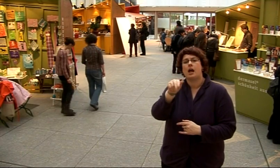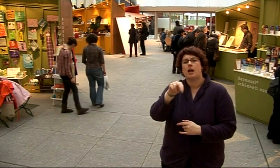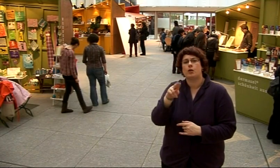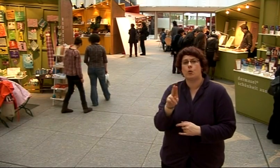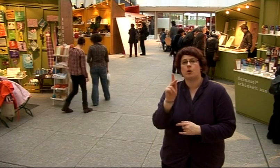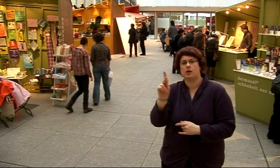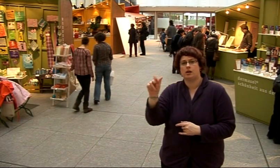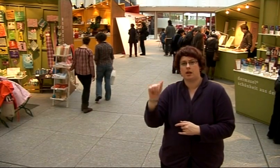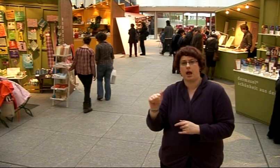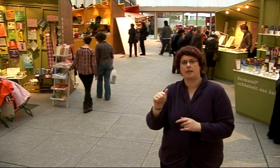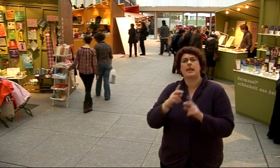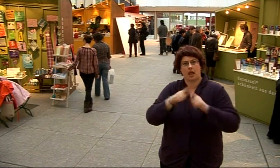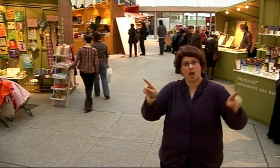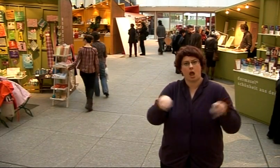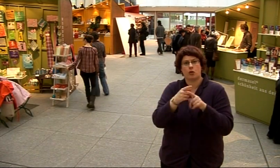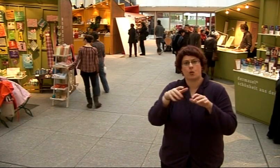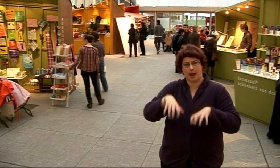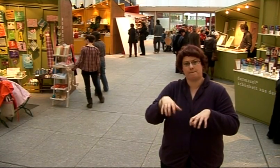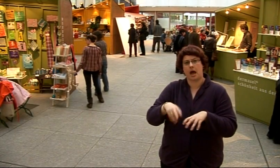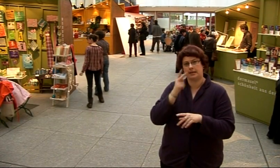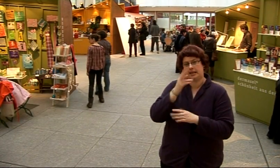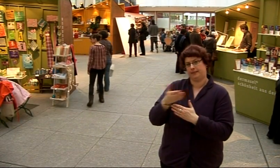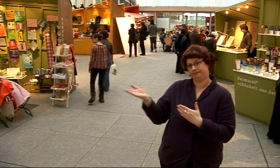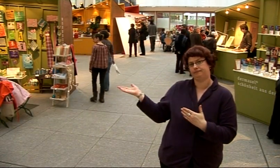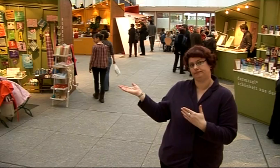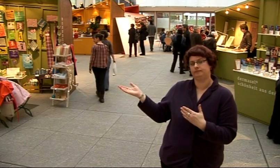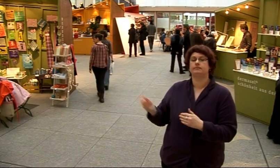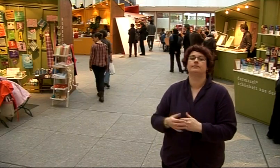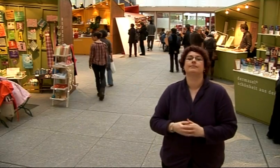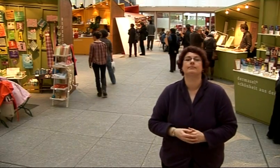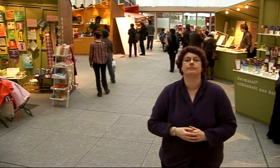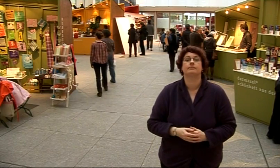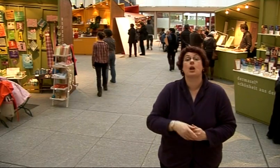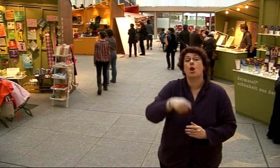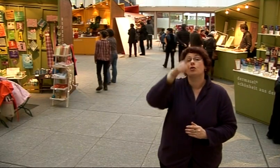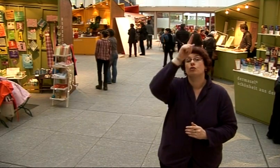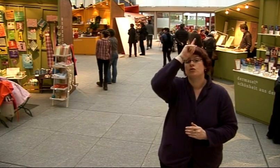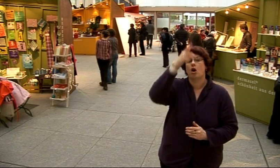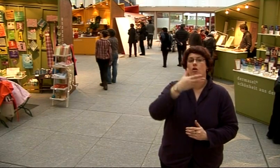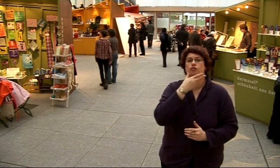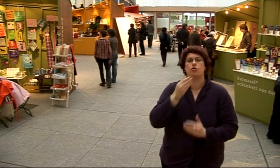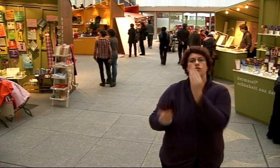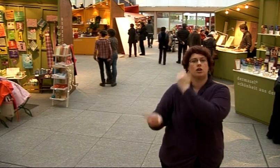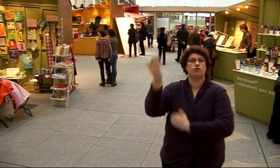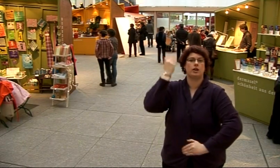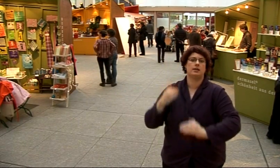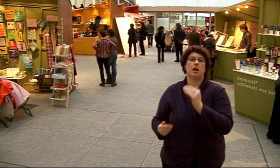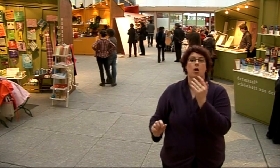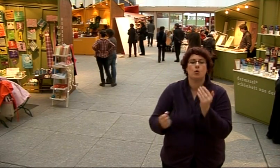and culture is related to people old and young, locals and foreigners, Jews and non-Jews, to people who hear and people who do not.